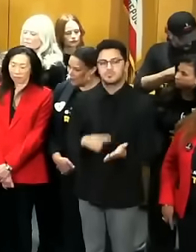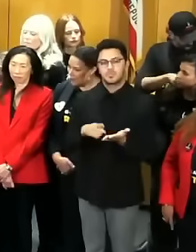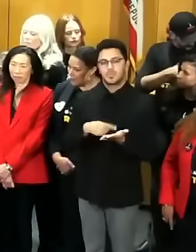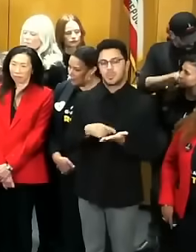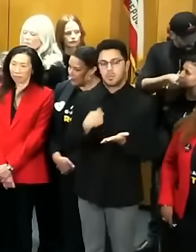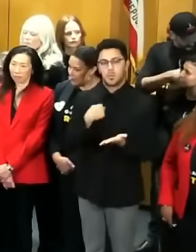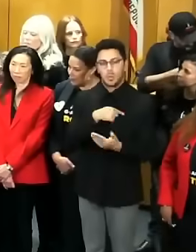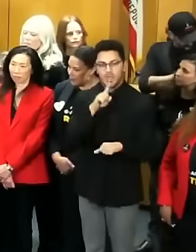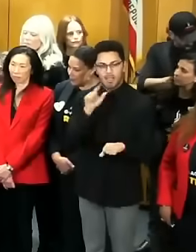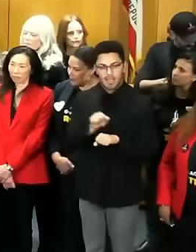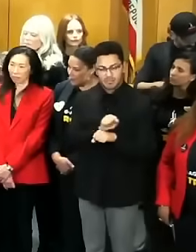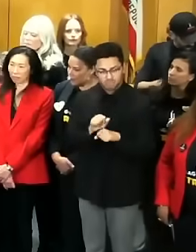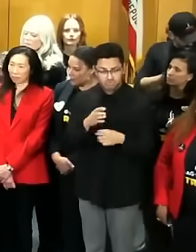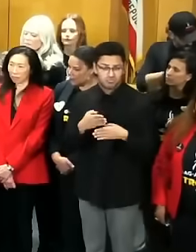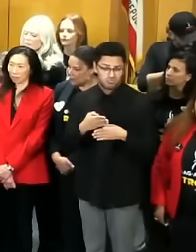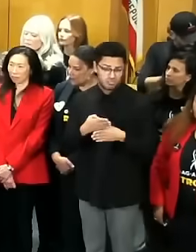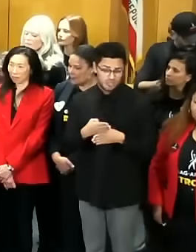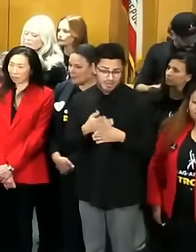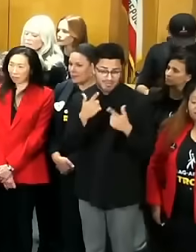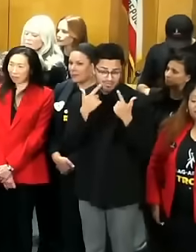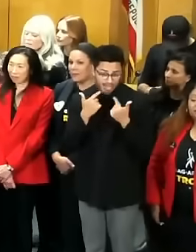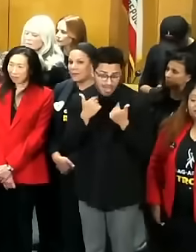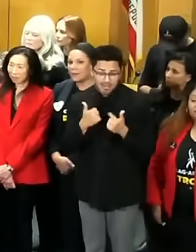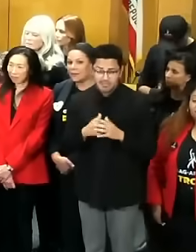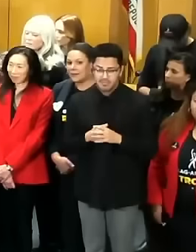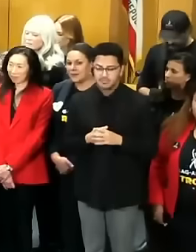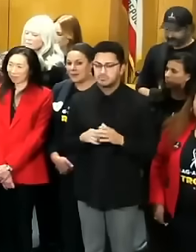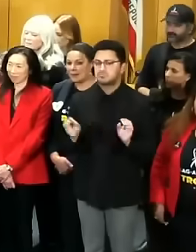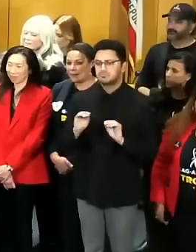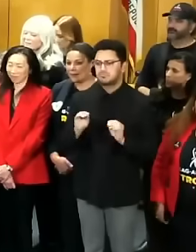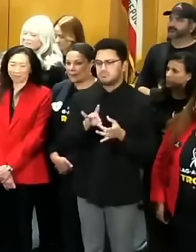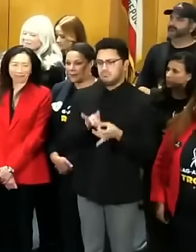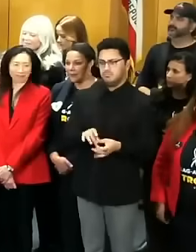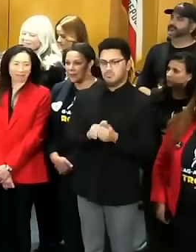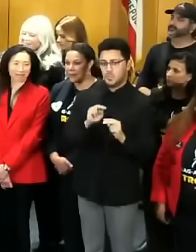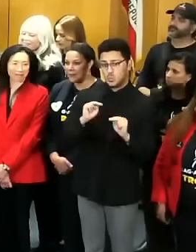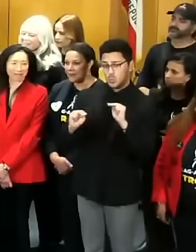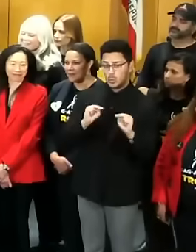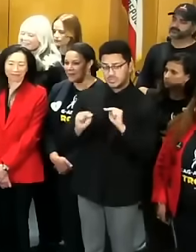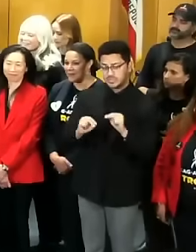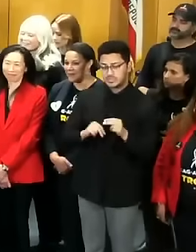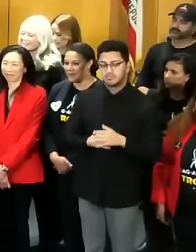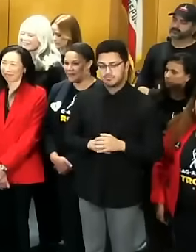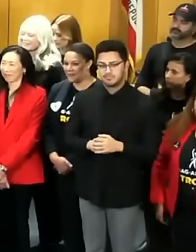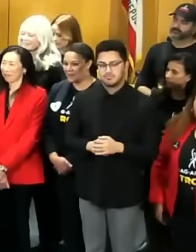Sometimes we actually shared a laugh that had nothing to do with the negotiation, and